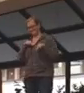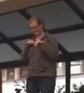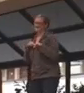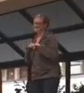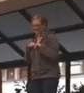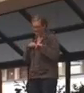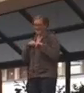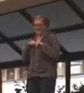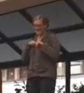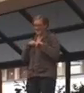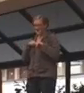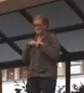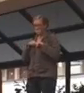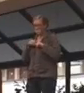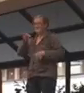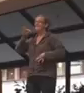Let me back up.